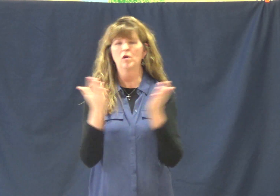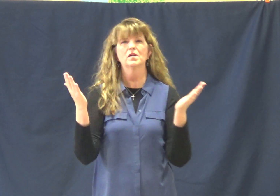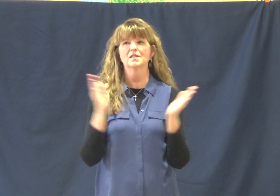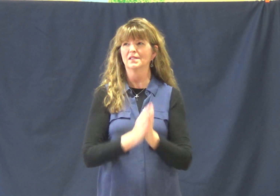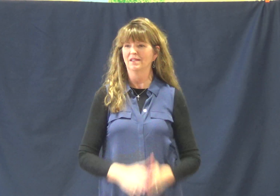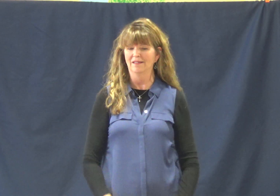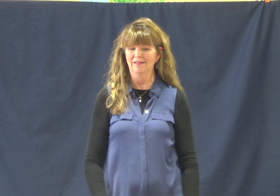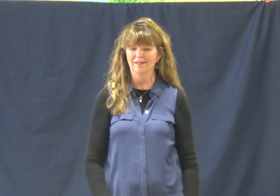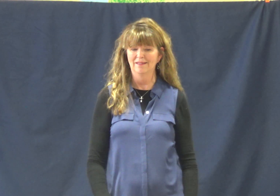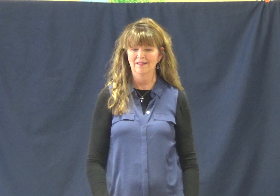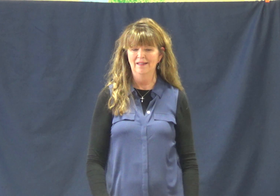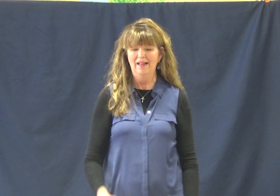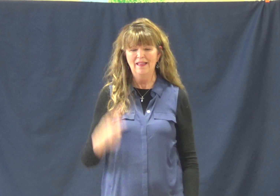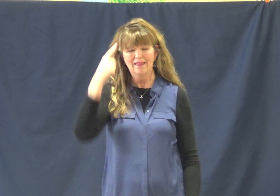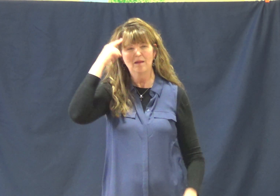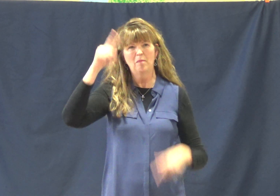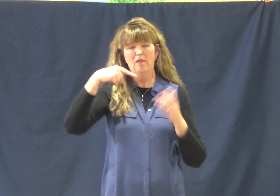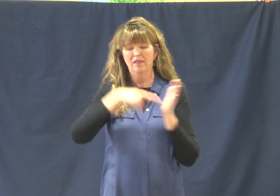66 books.